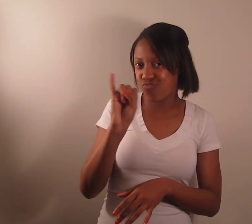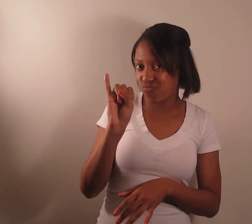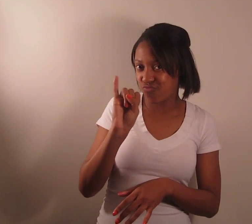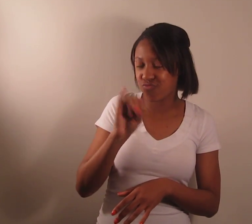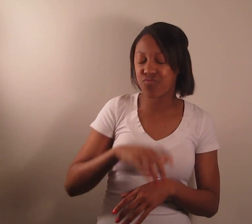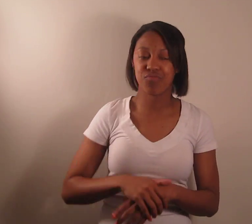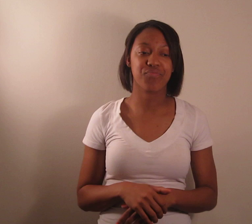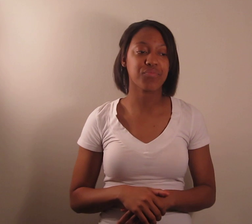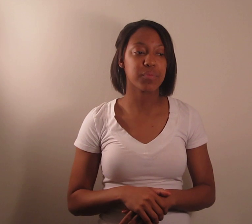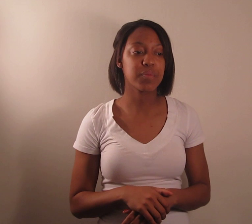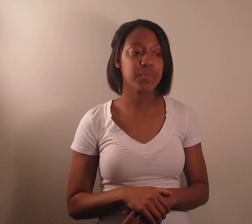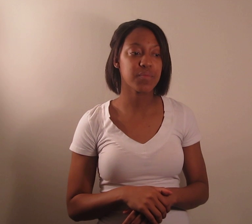Robert?